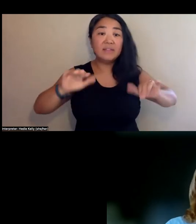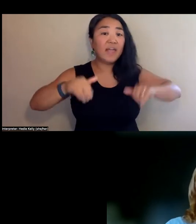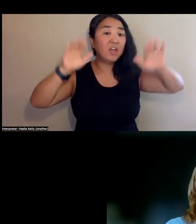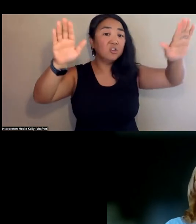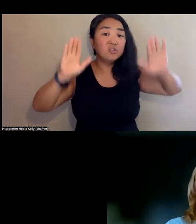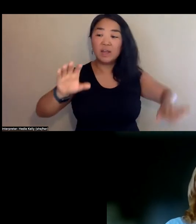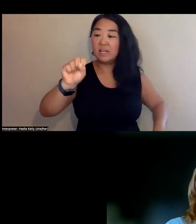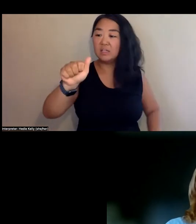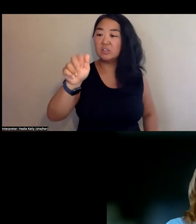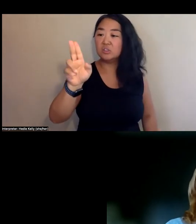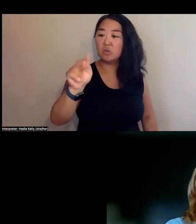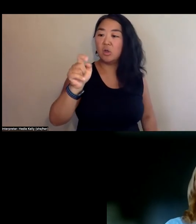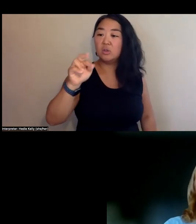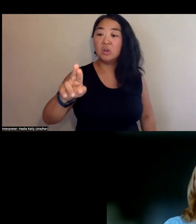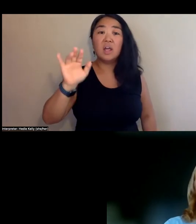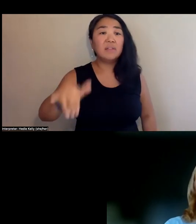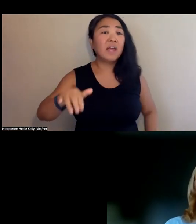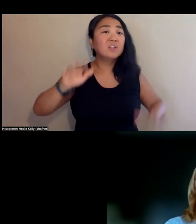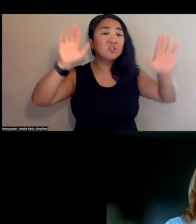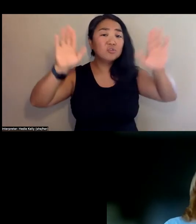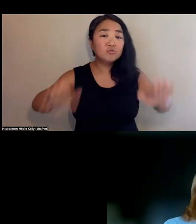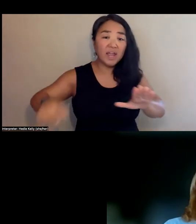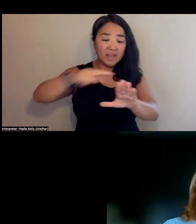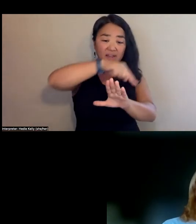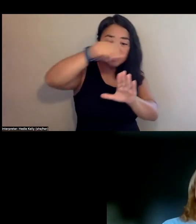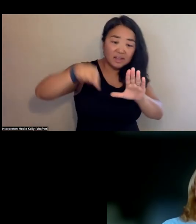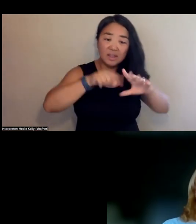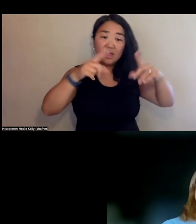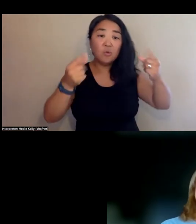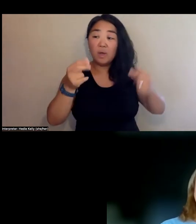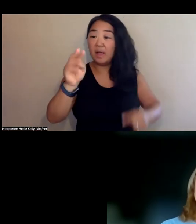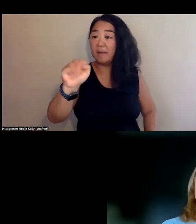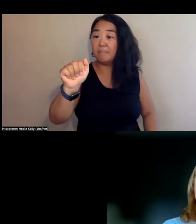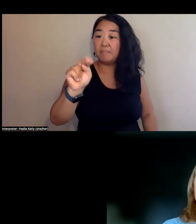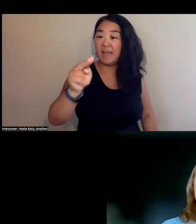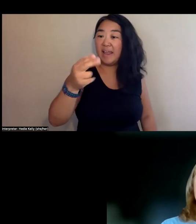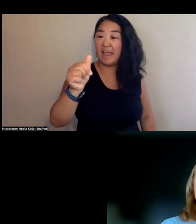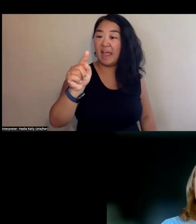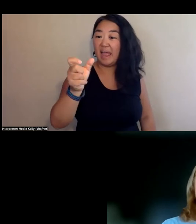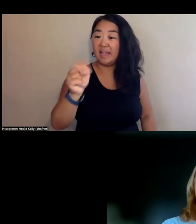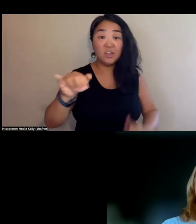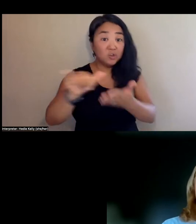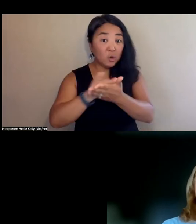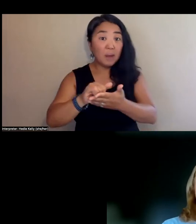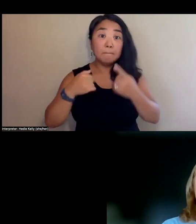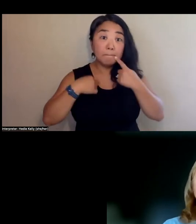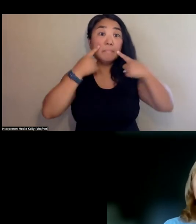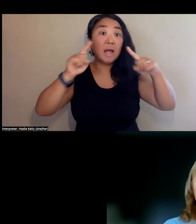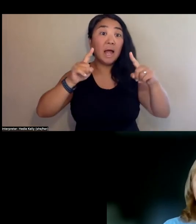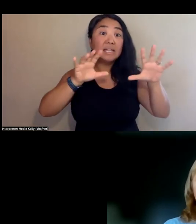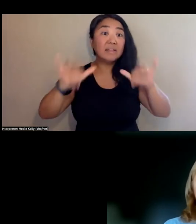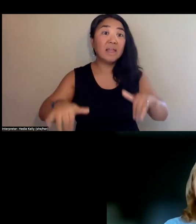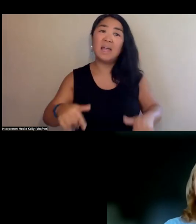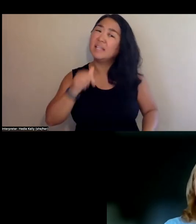is a circumnavigation of Manhattan. And by the time I got around to doing that, it was not really a